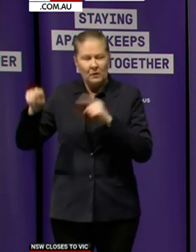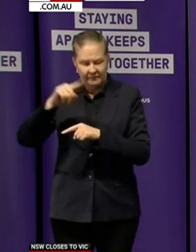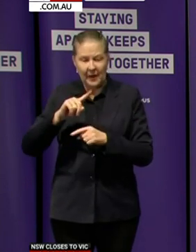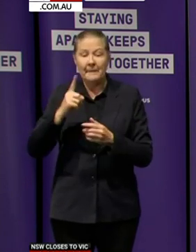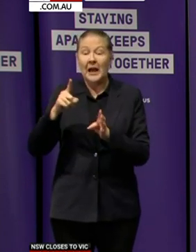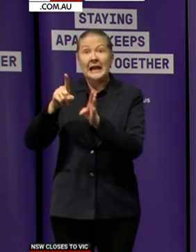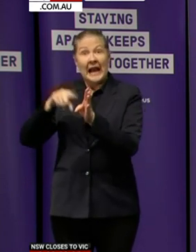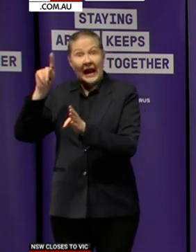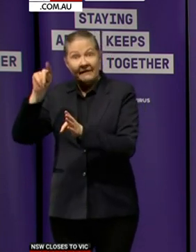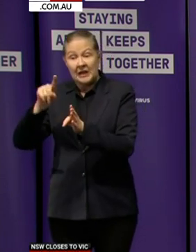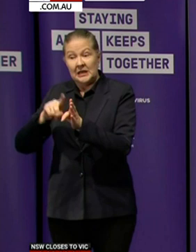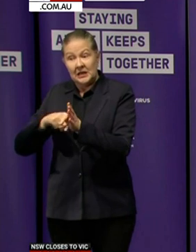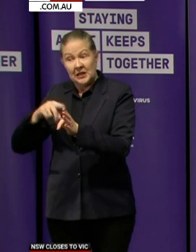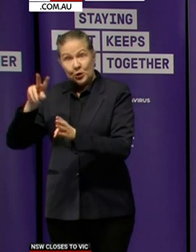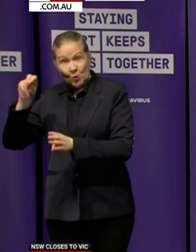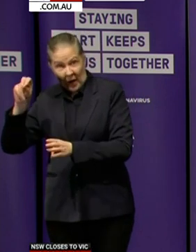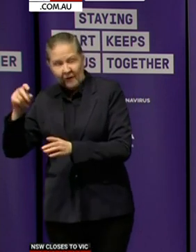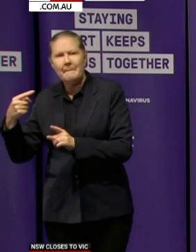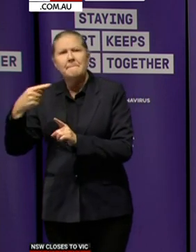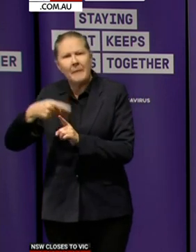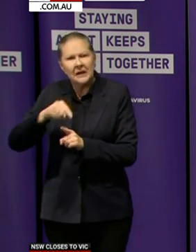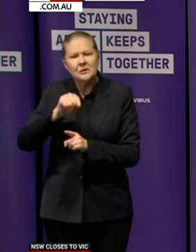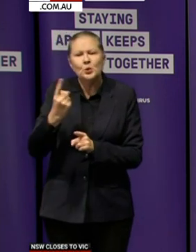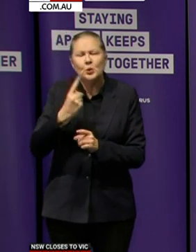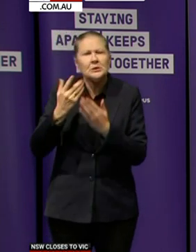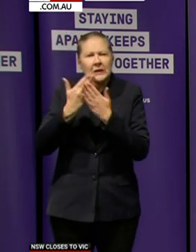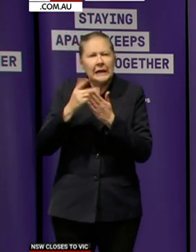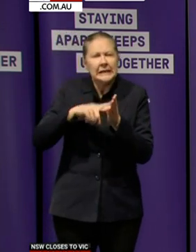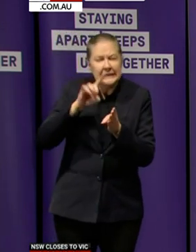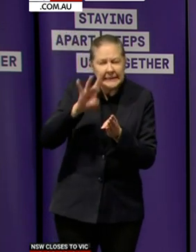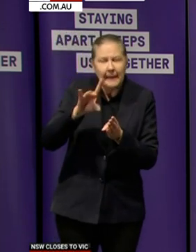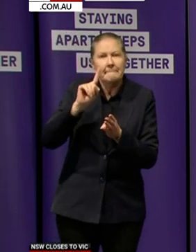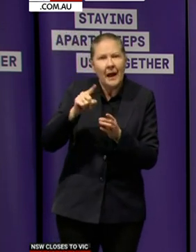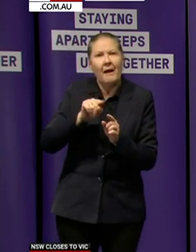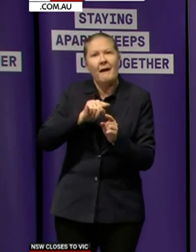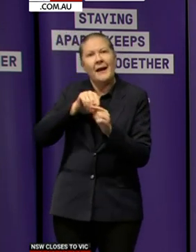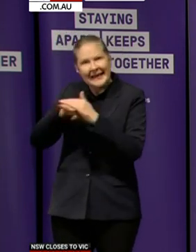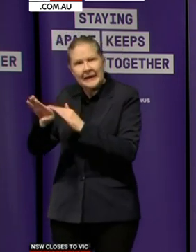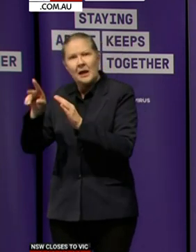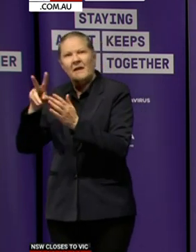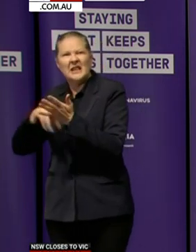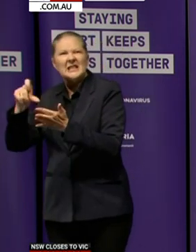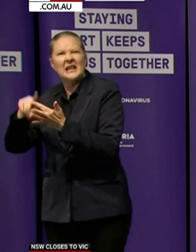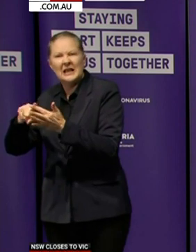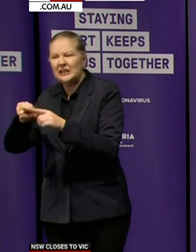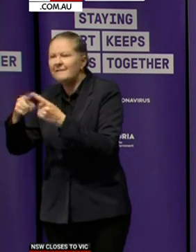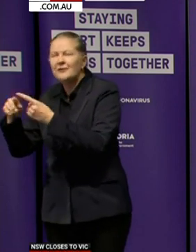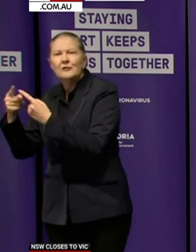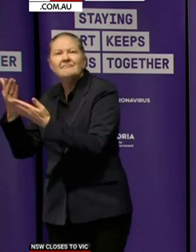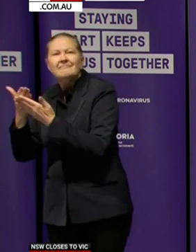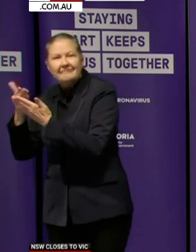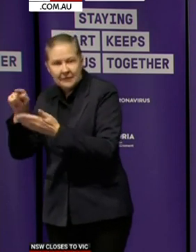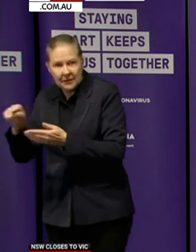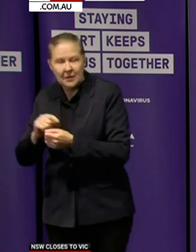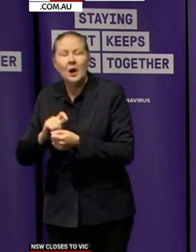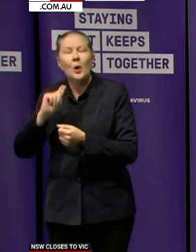12 students and the Year 10s who do VCE subjects, specialist schools will also will reopen or